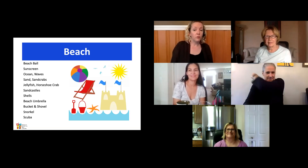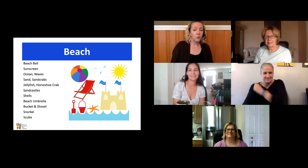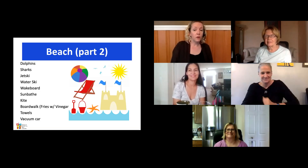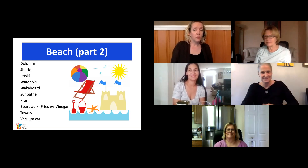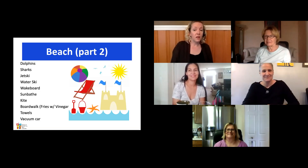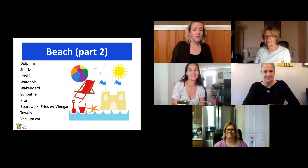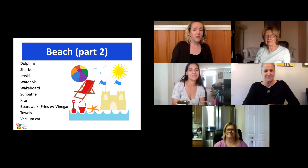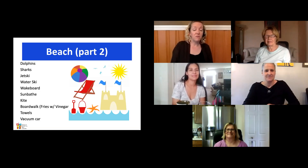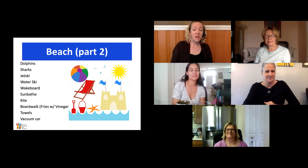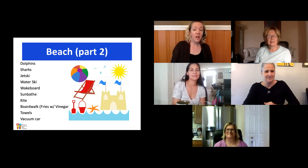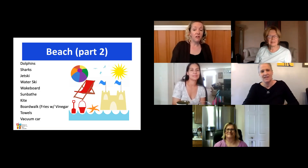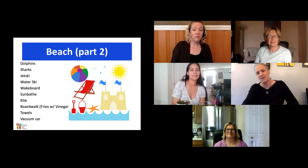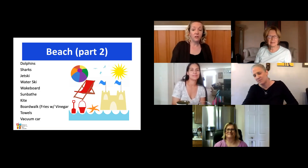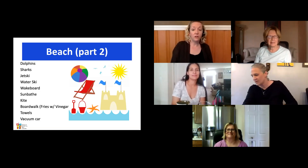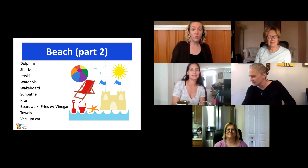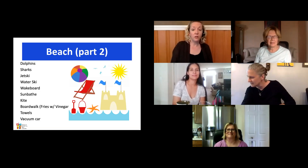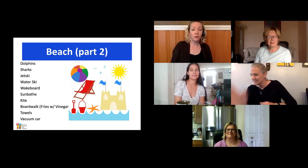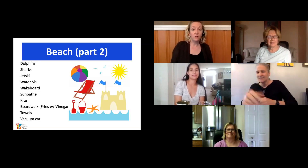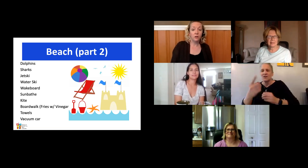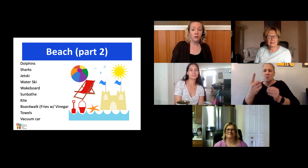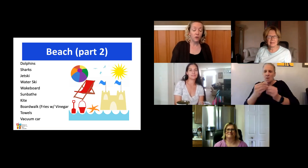much. Okay, onward to camping.